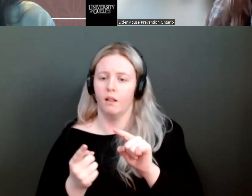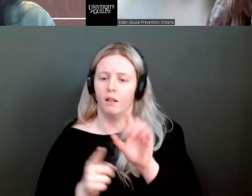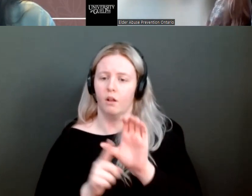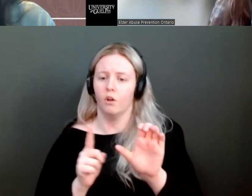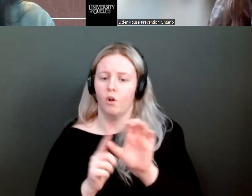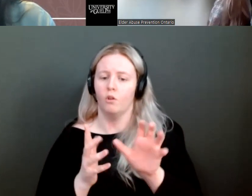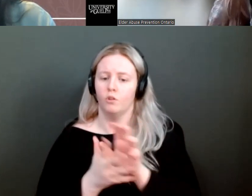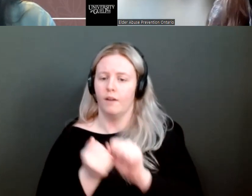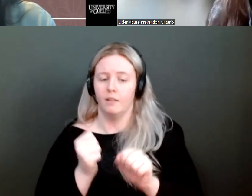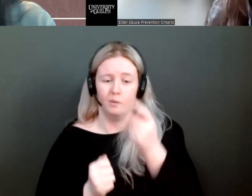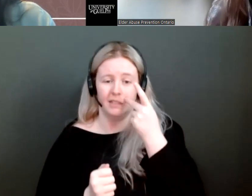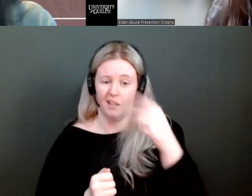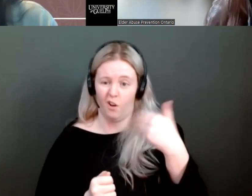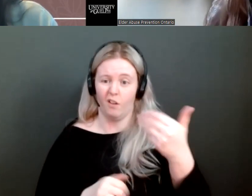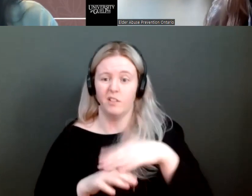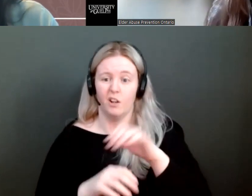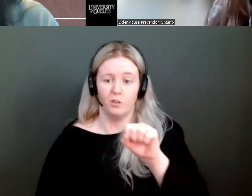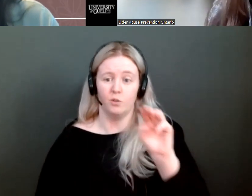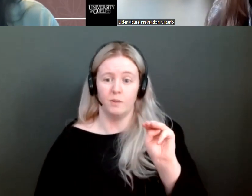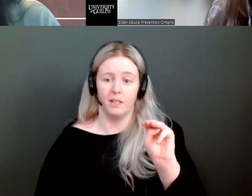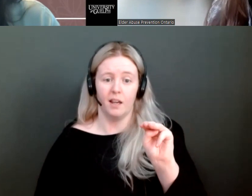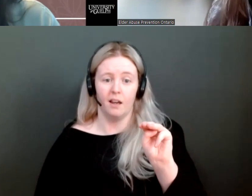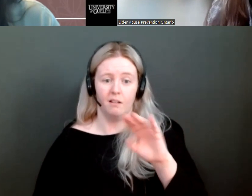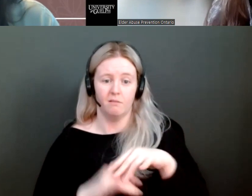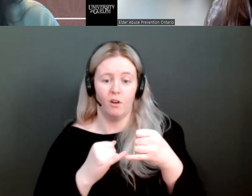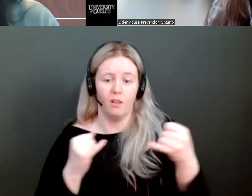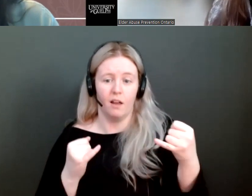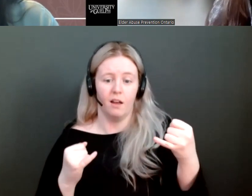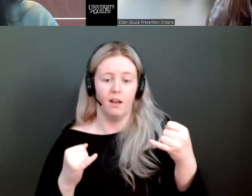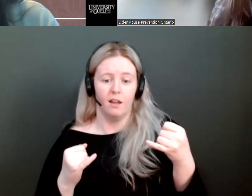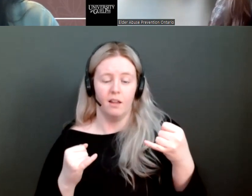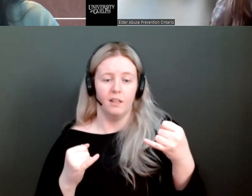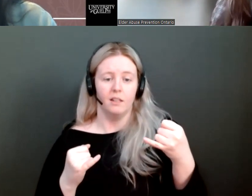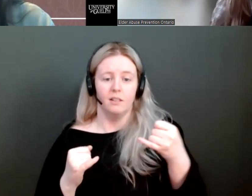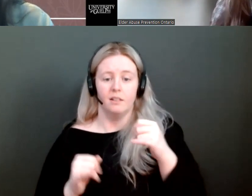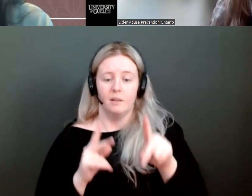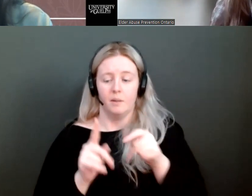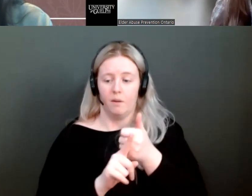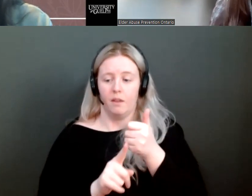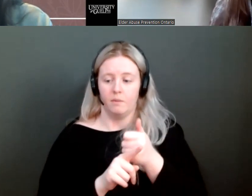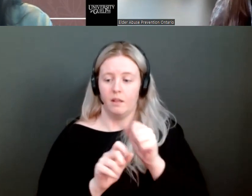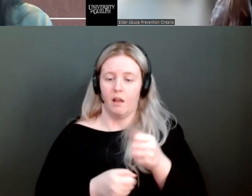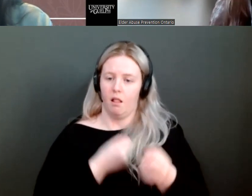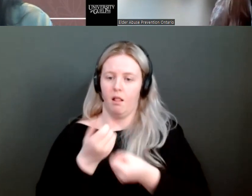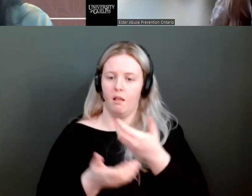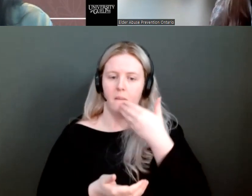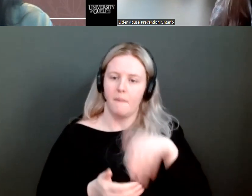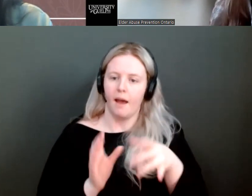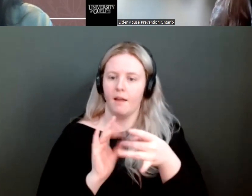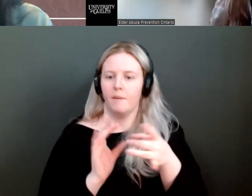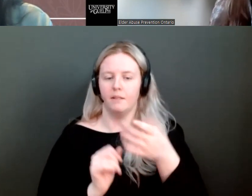pervasive on social media. And that's such a huge platform for, people to reach out and giving bad messages, right? And how do we change